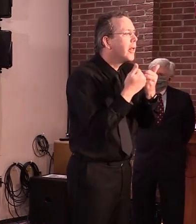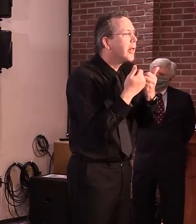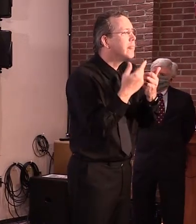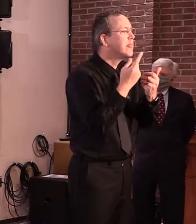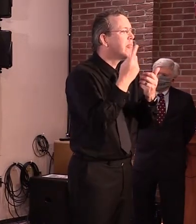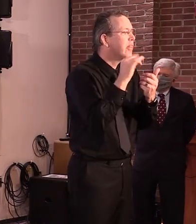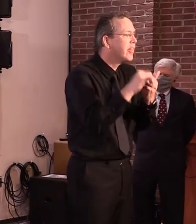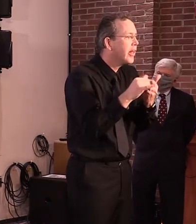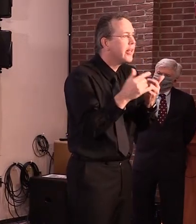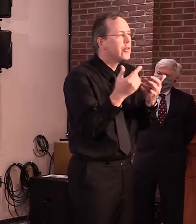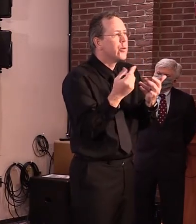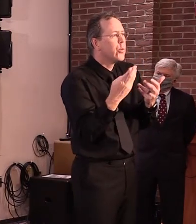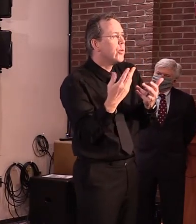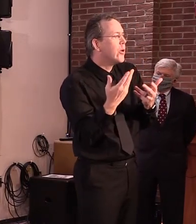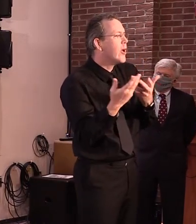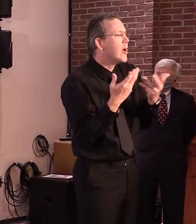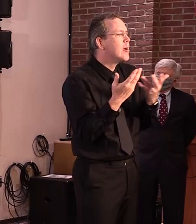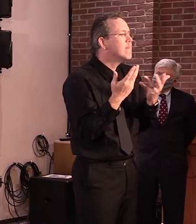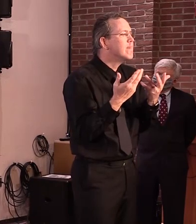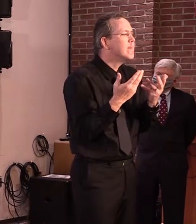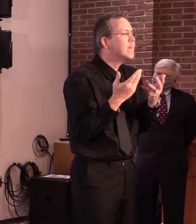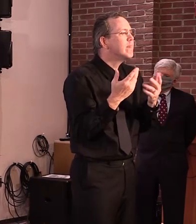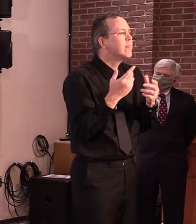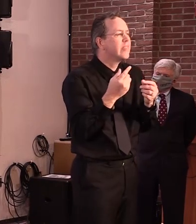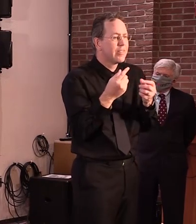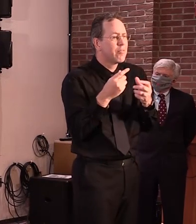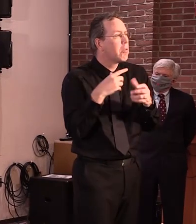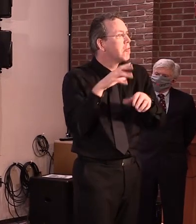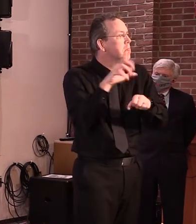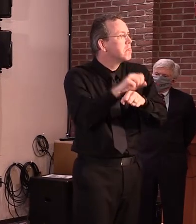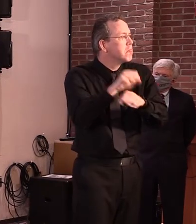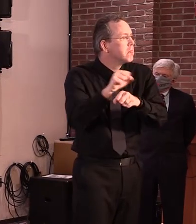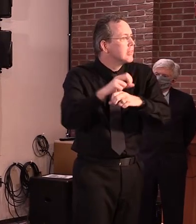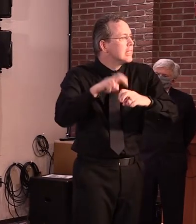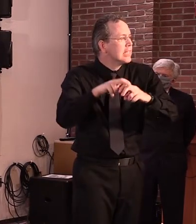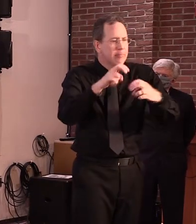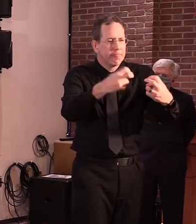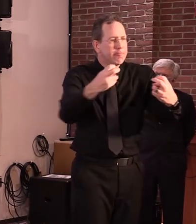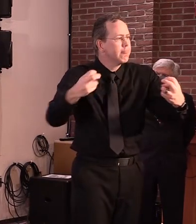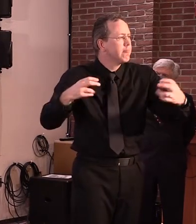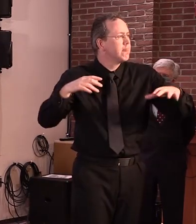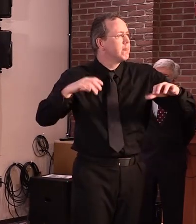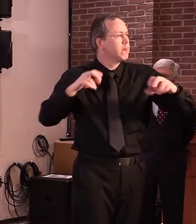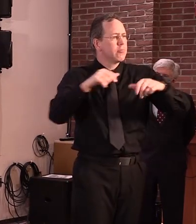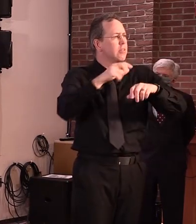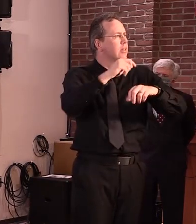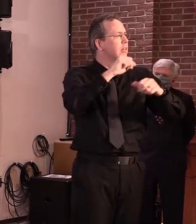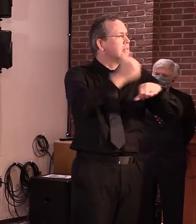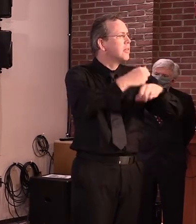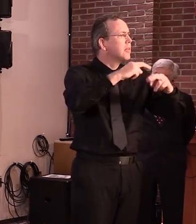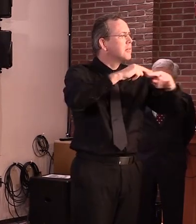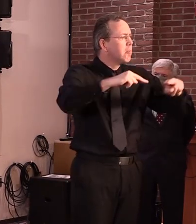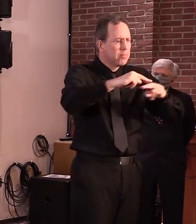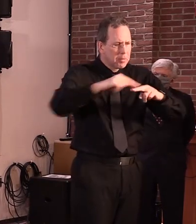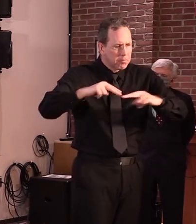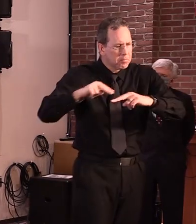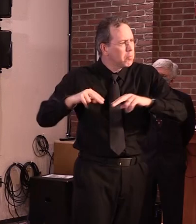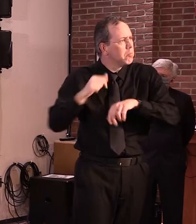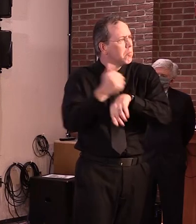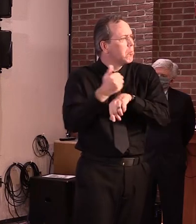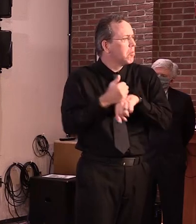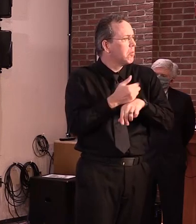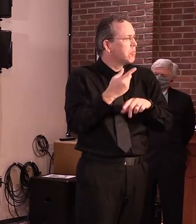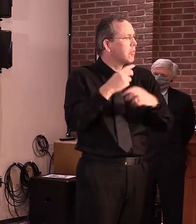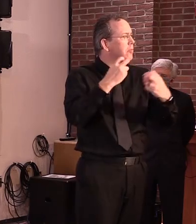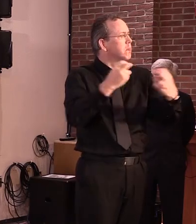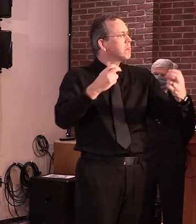down some of the vending and so forth so that you could do it safely if you could spread out within the stadium. So we're not